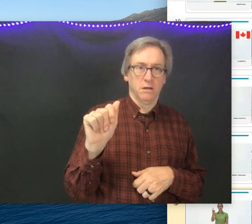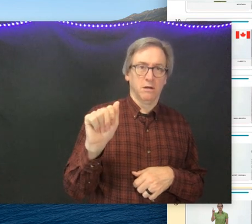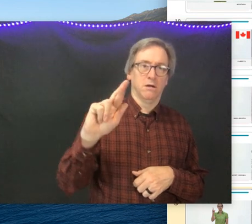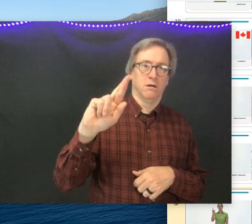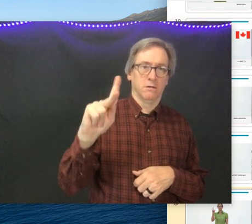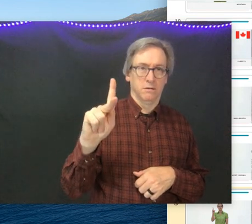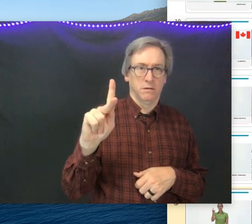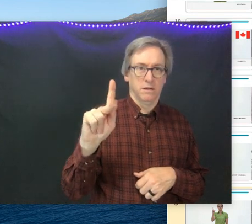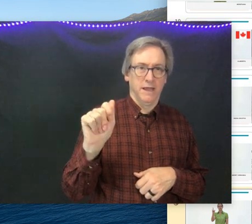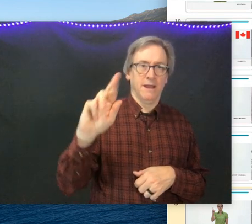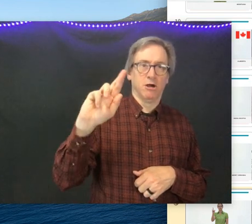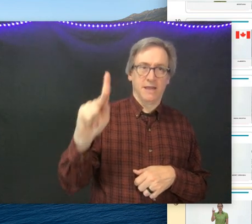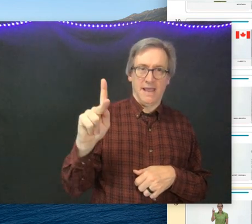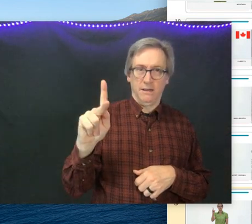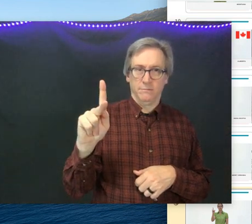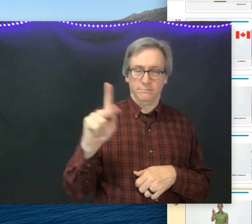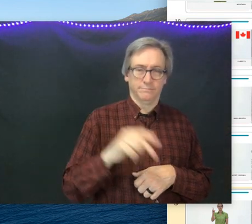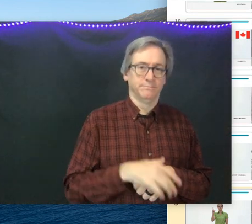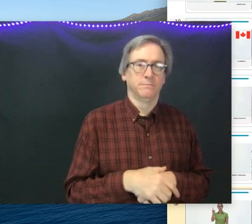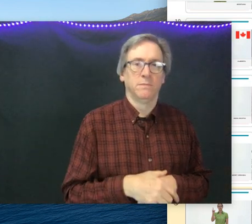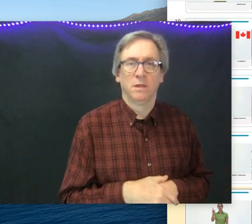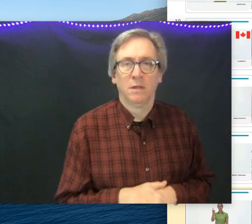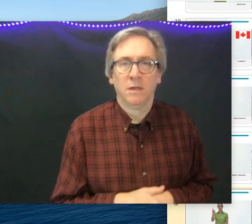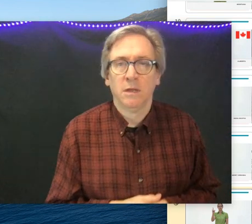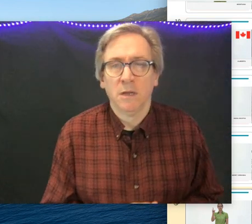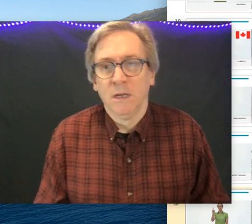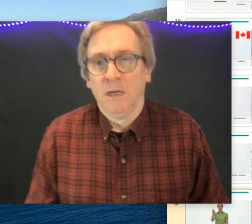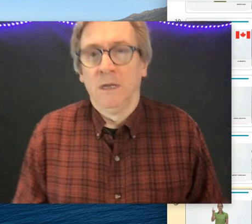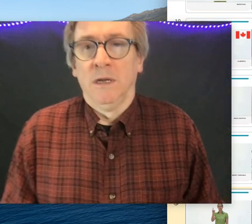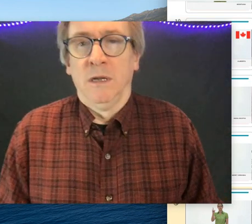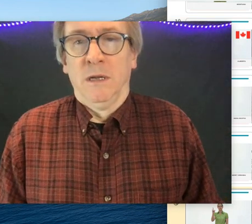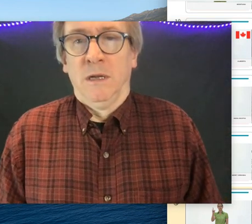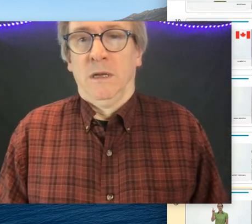Arkansas, ARK,